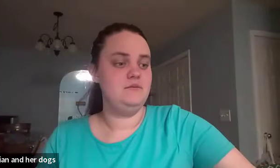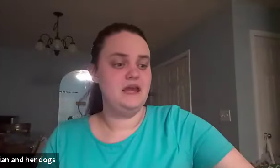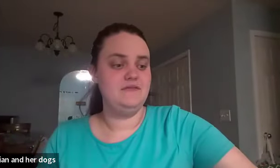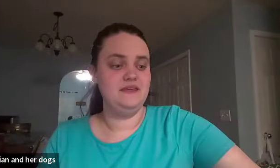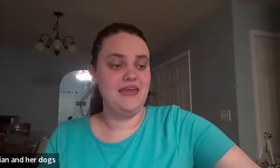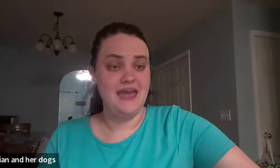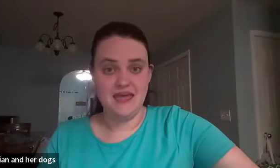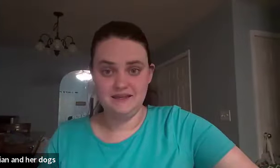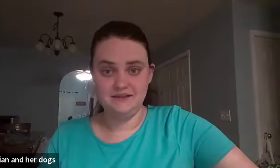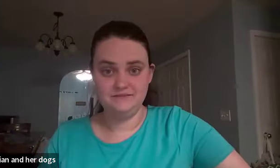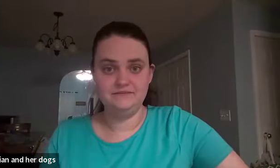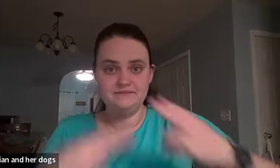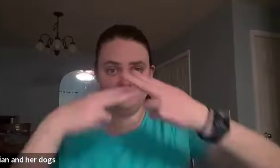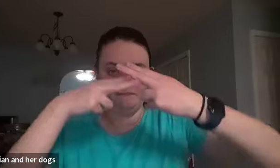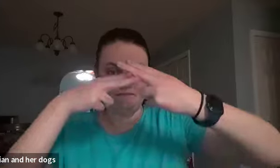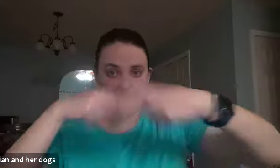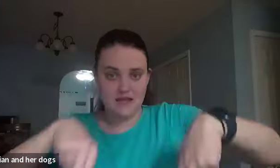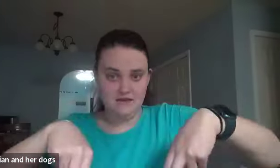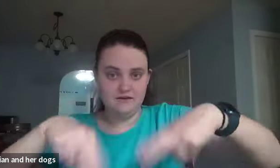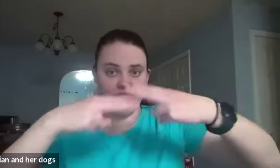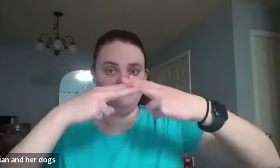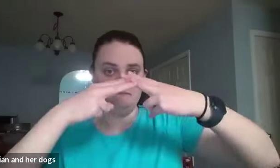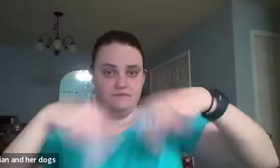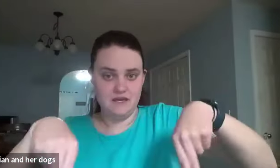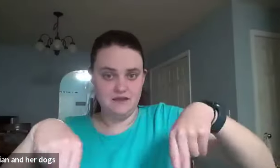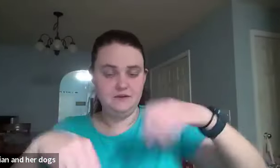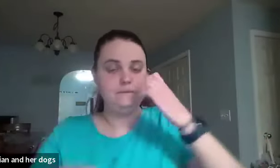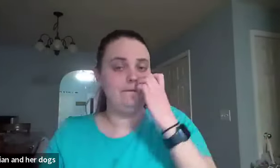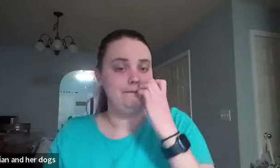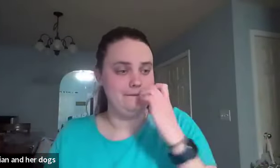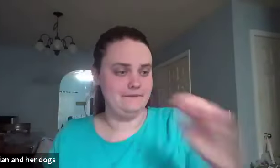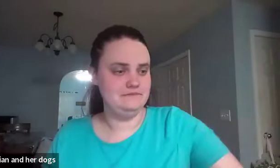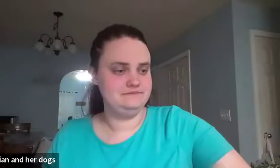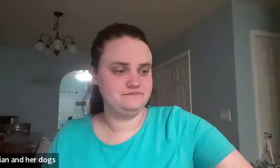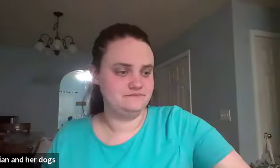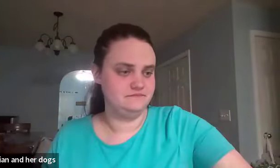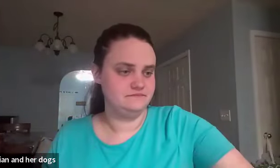Then we had the egg, egg, egg.